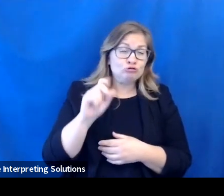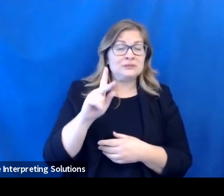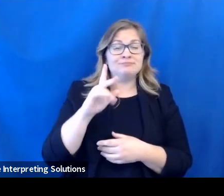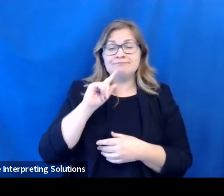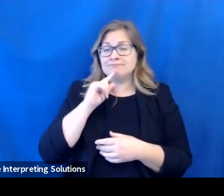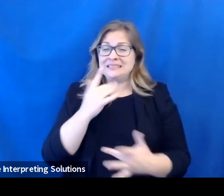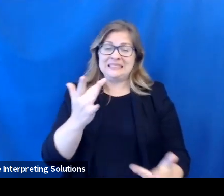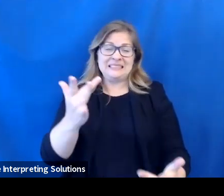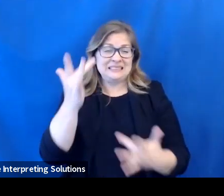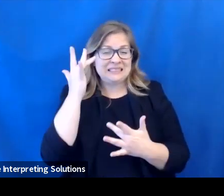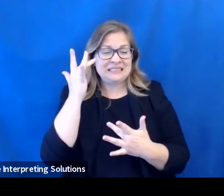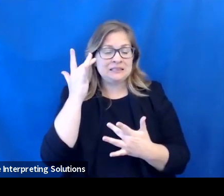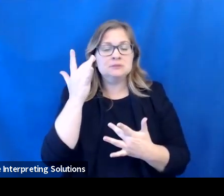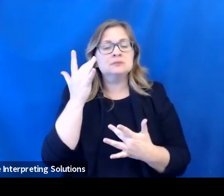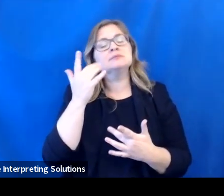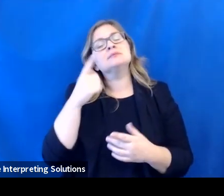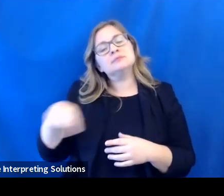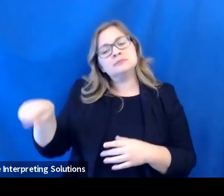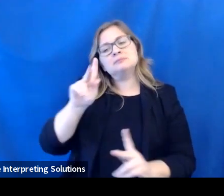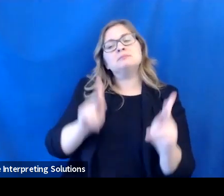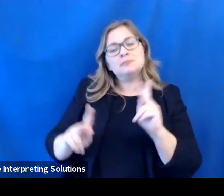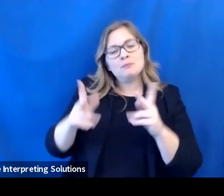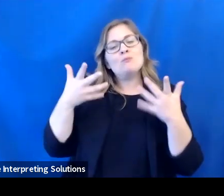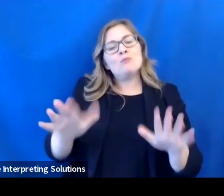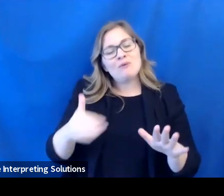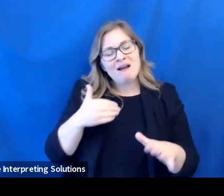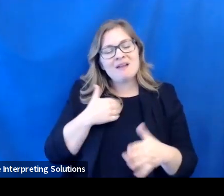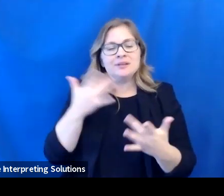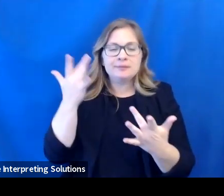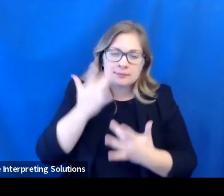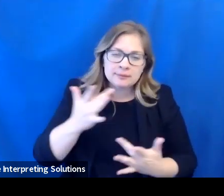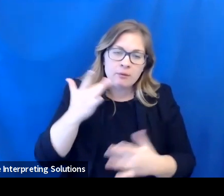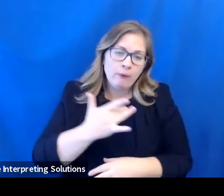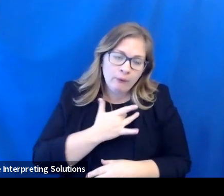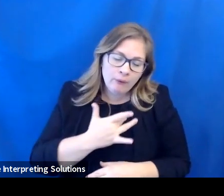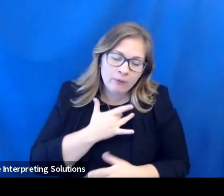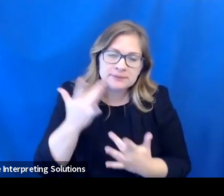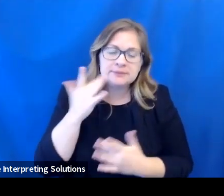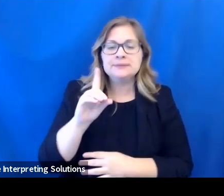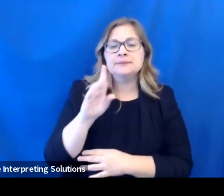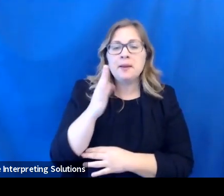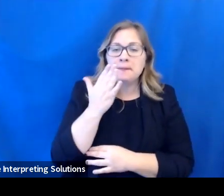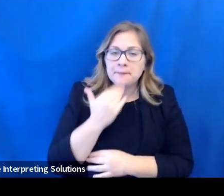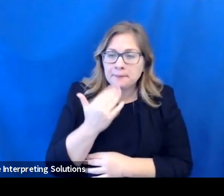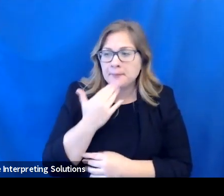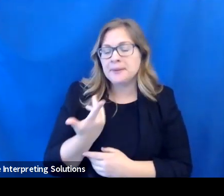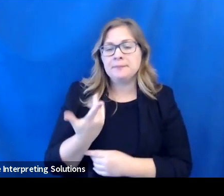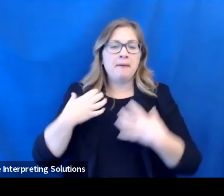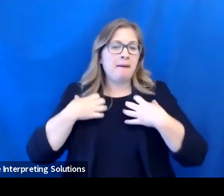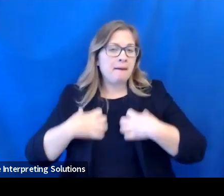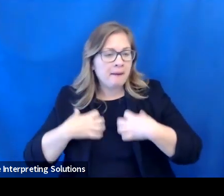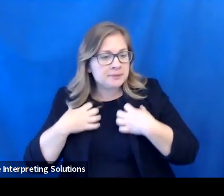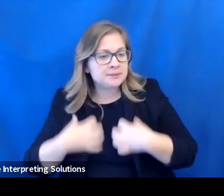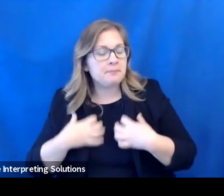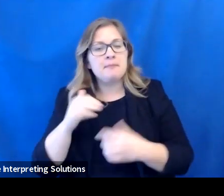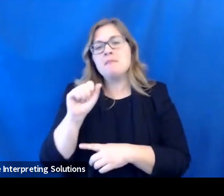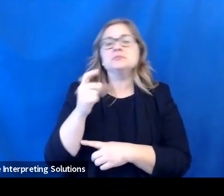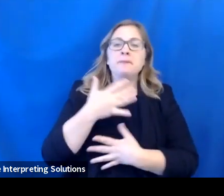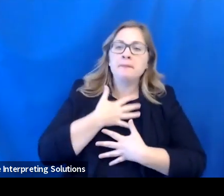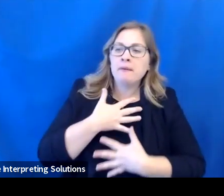as heart disease, severe asthma, diabetes, and the like. We also know from our years of work on health equity that